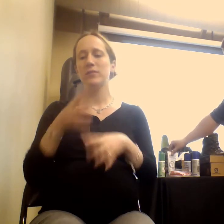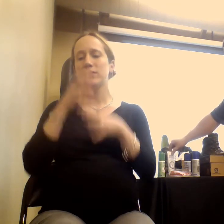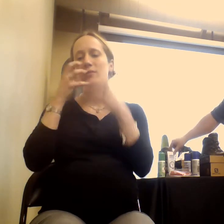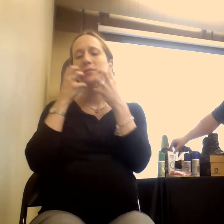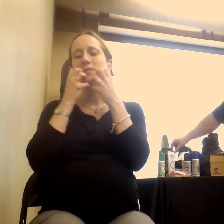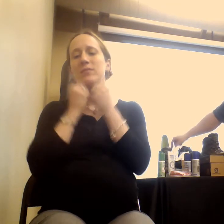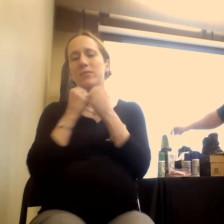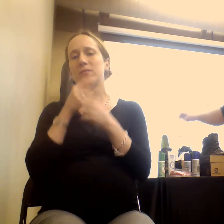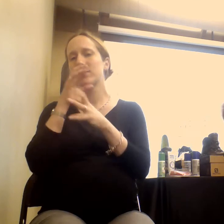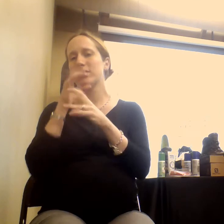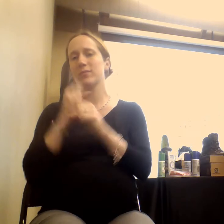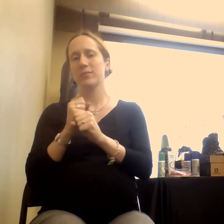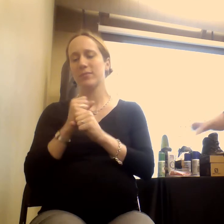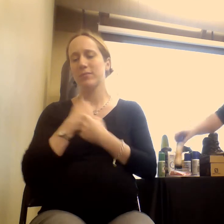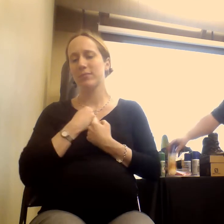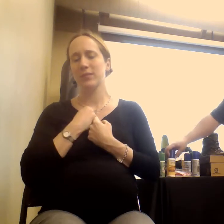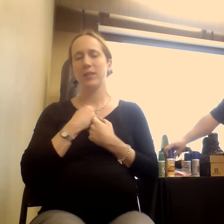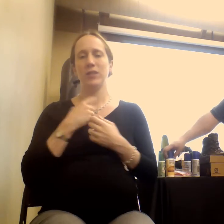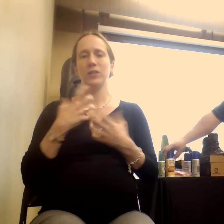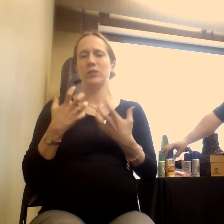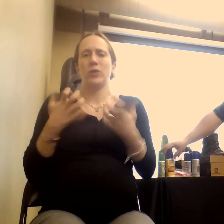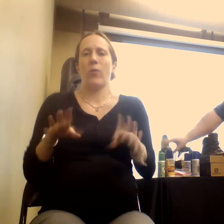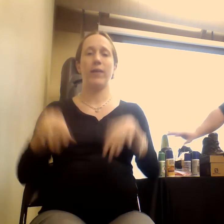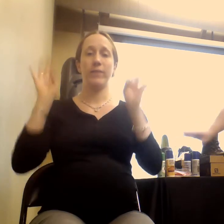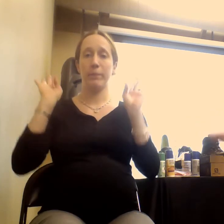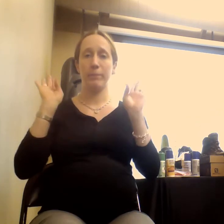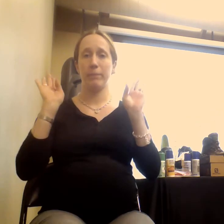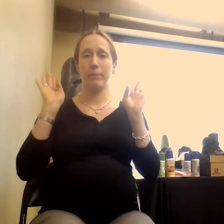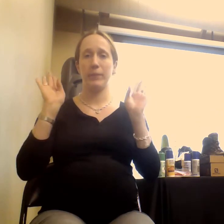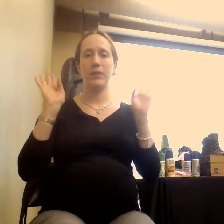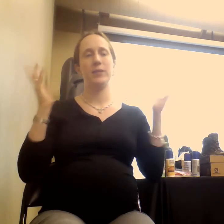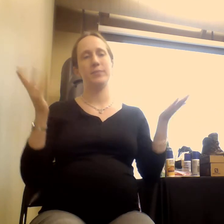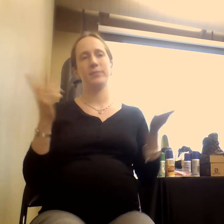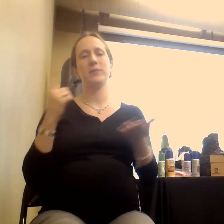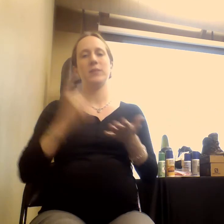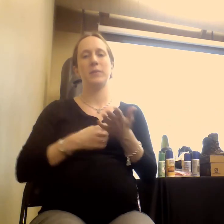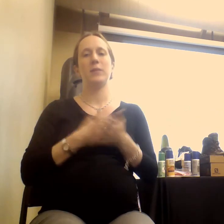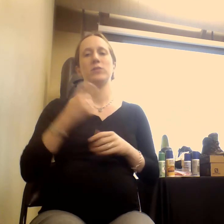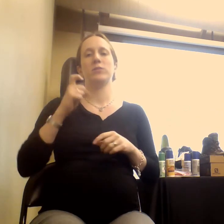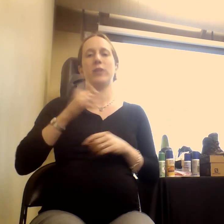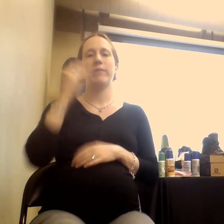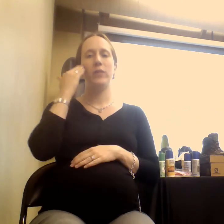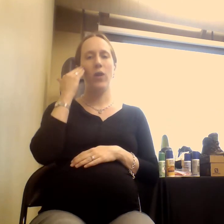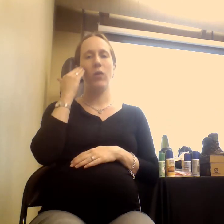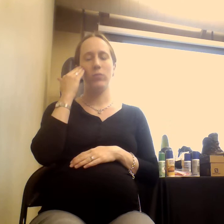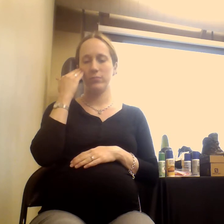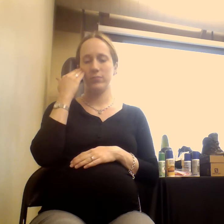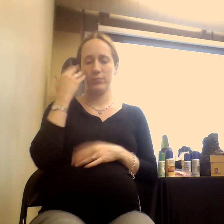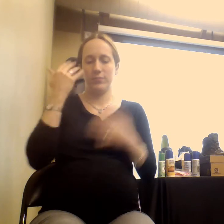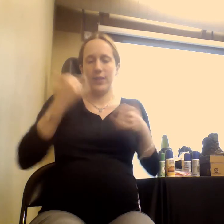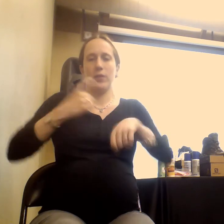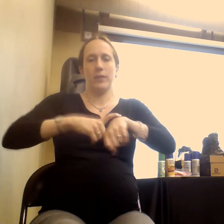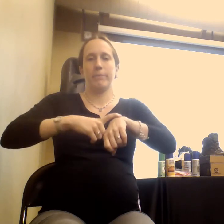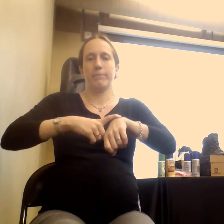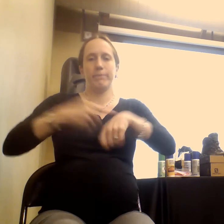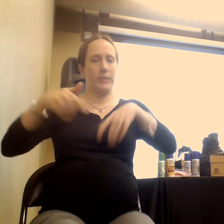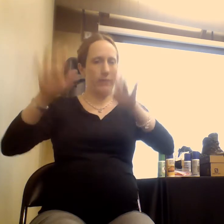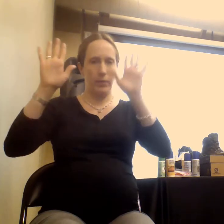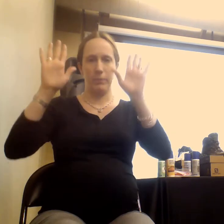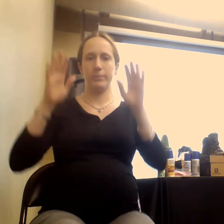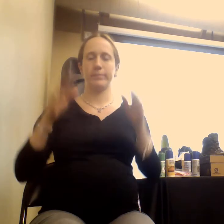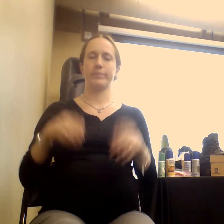life and it's time to move on. I wish we were of the day where my grandpa's stuff. I still have a lot of my grandpa's stuff, but okay. So